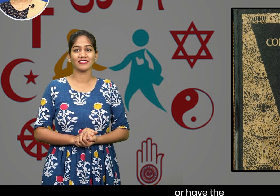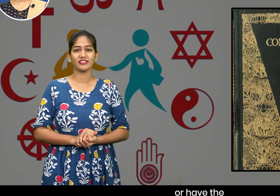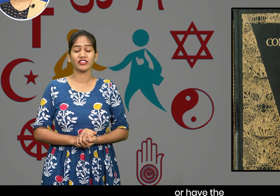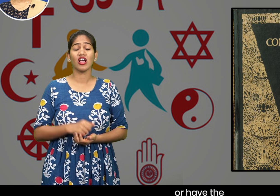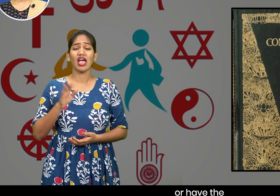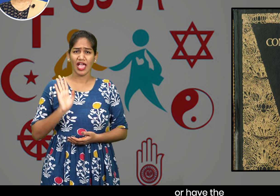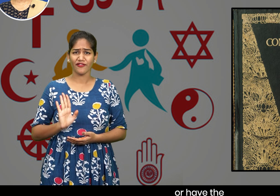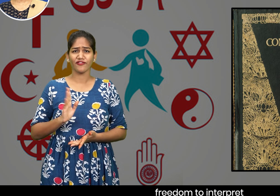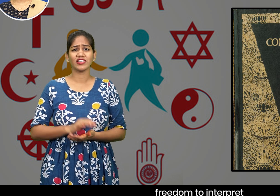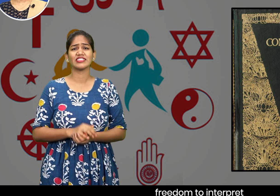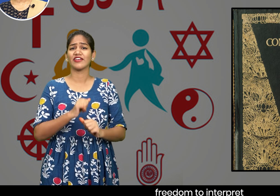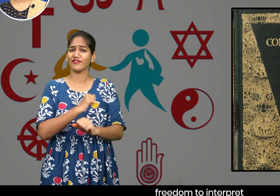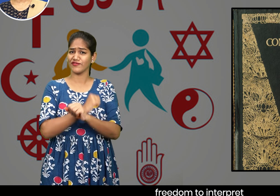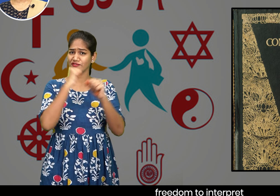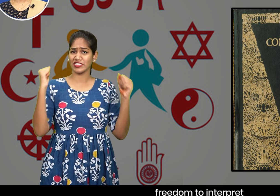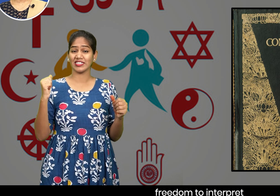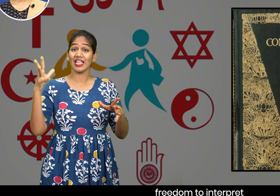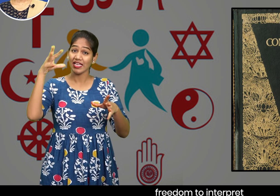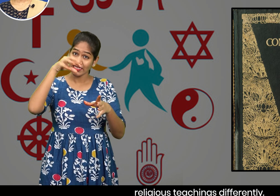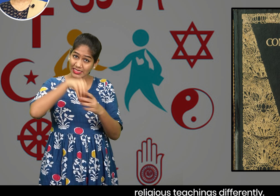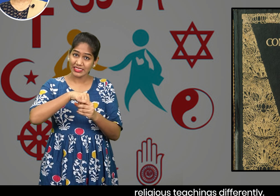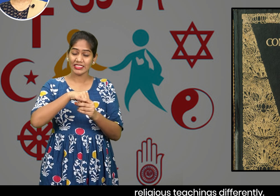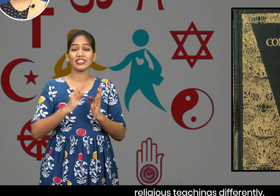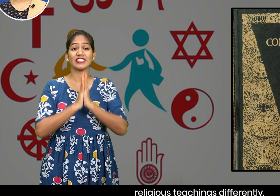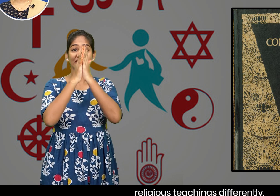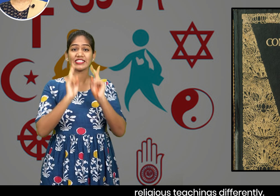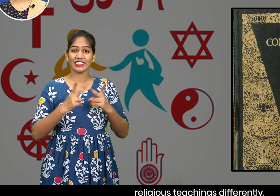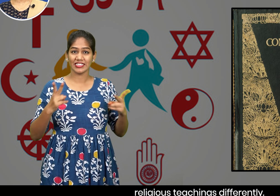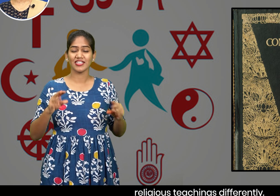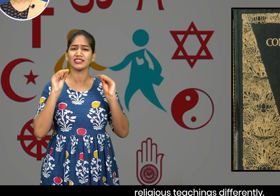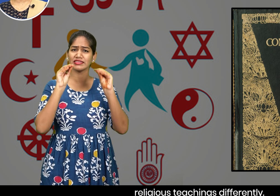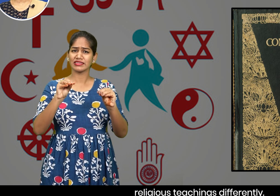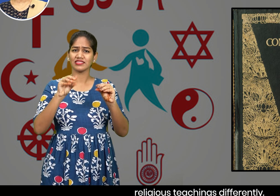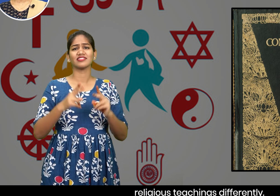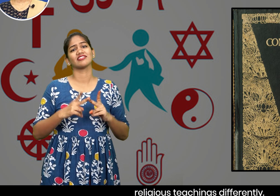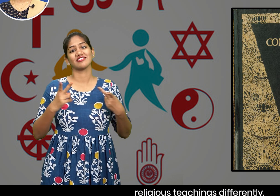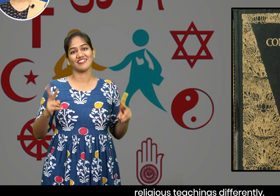or have the freedom to interpret religious